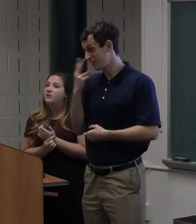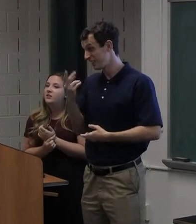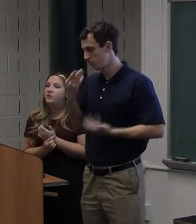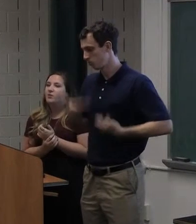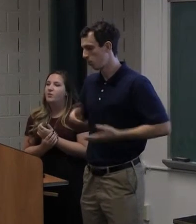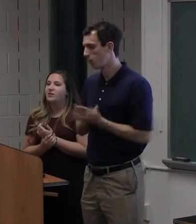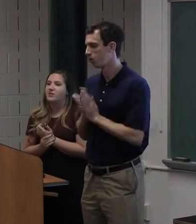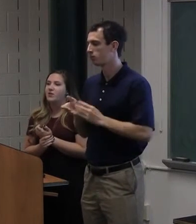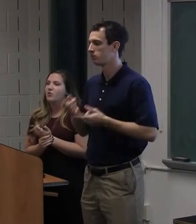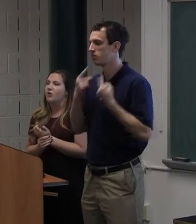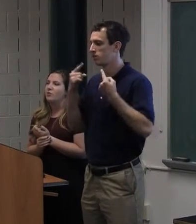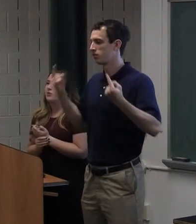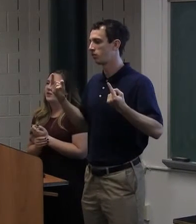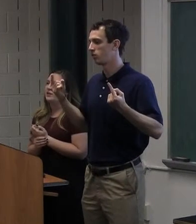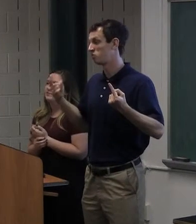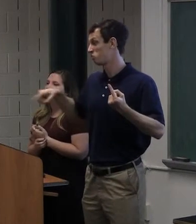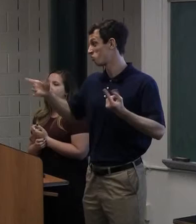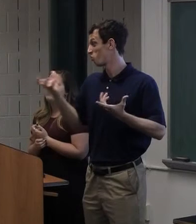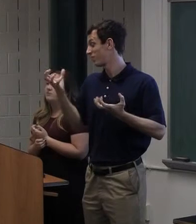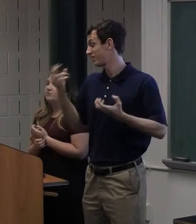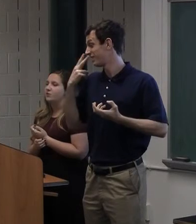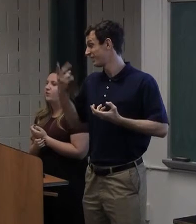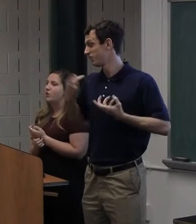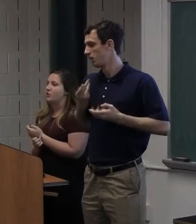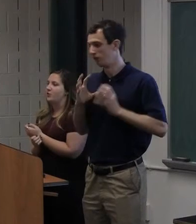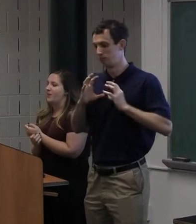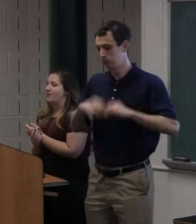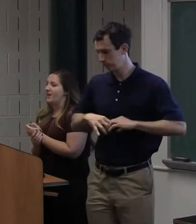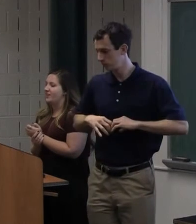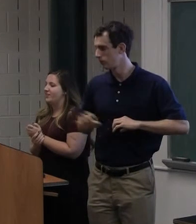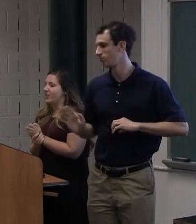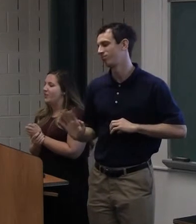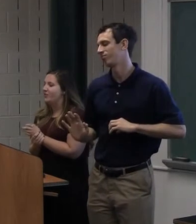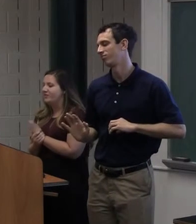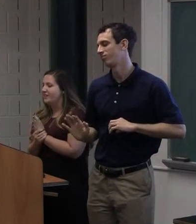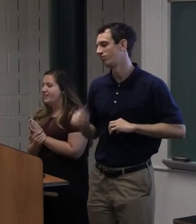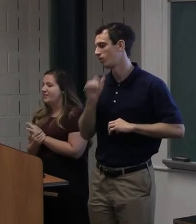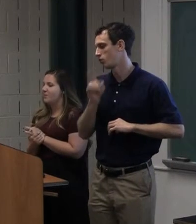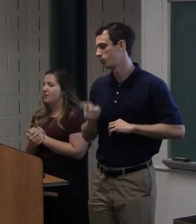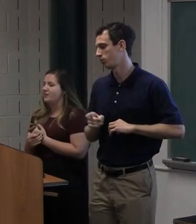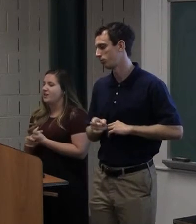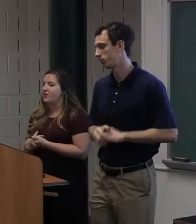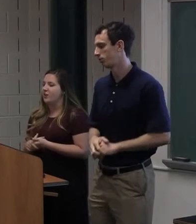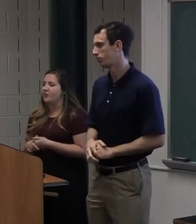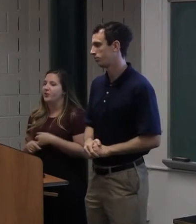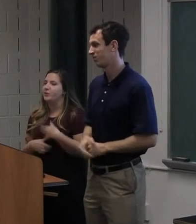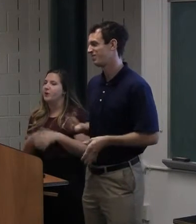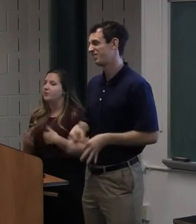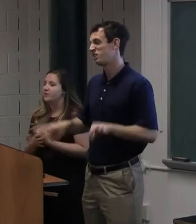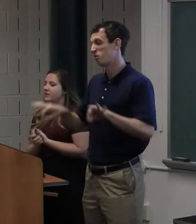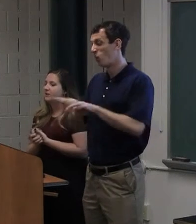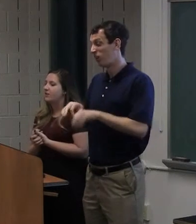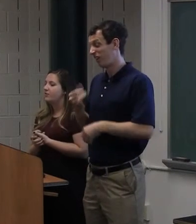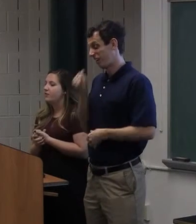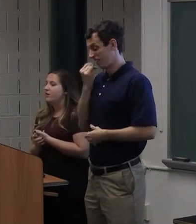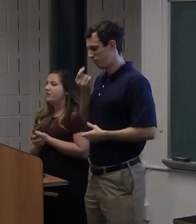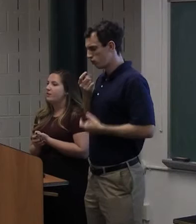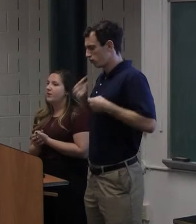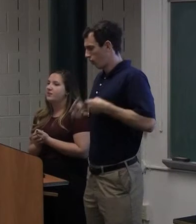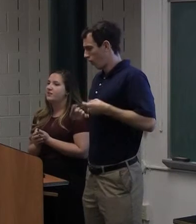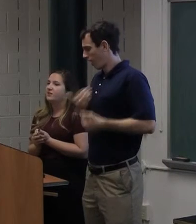successful. No one wants to see you crumble and just fall to the wayside. So it's important that you talk through your problems and